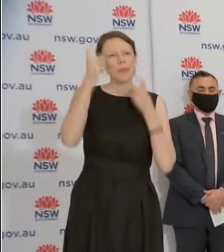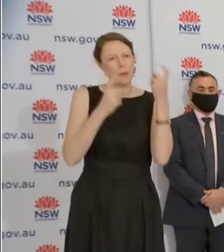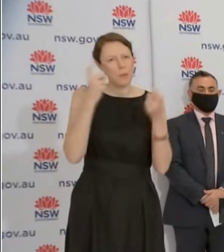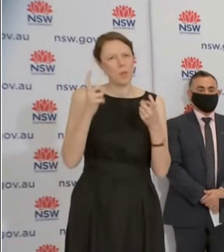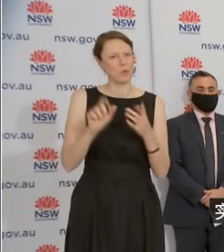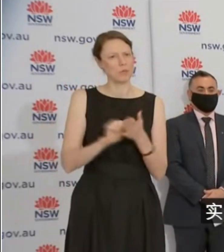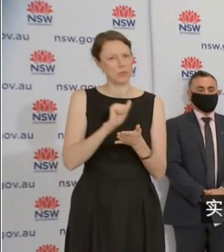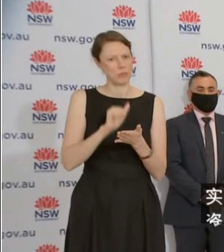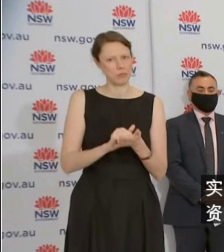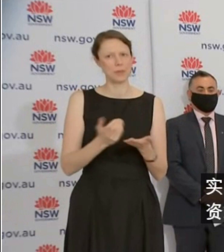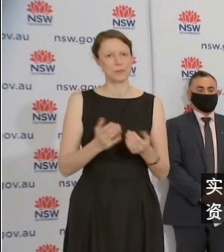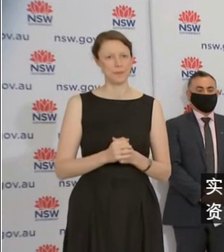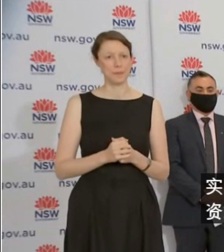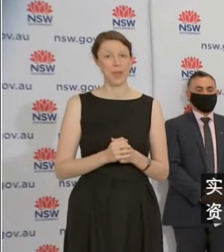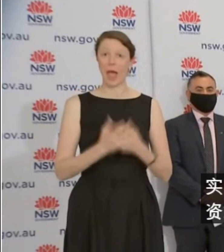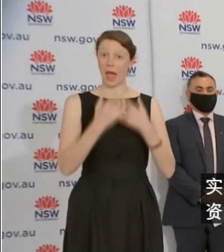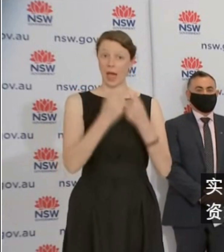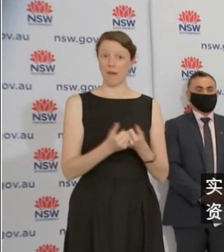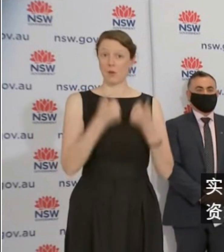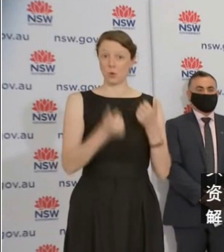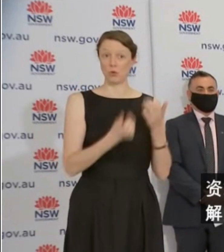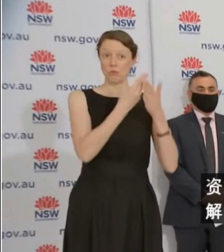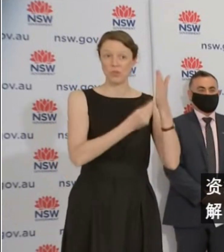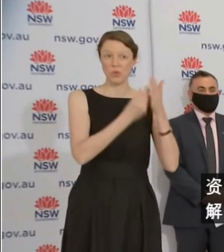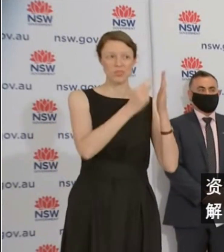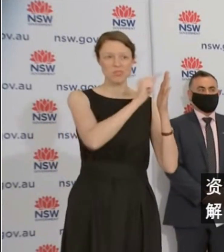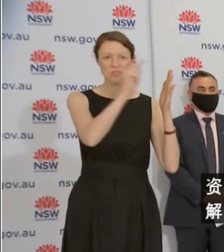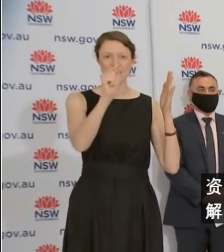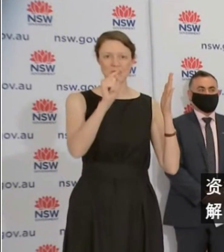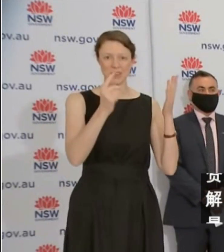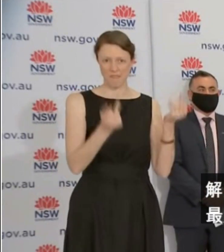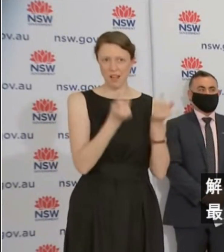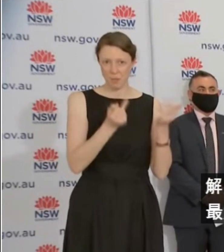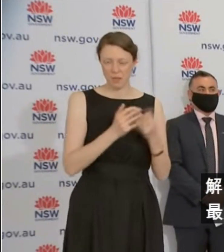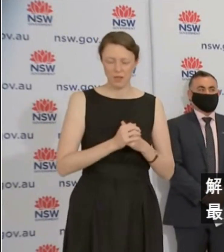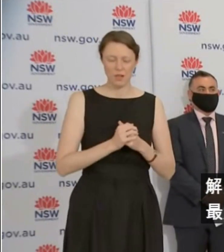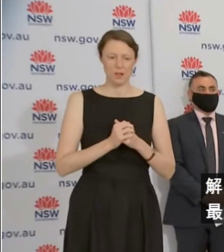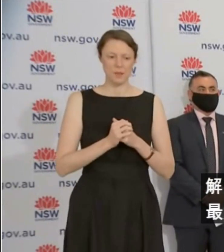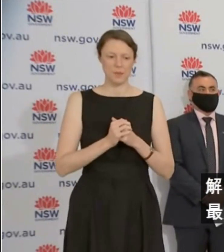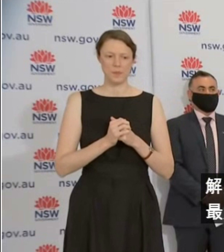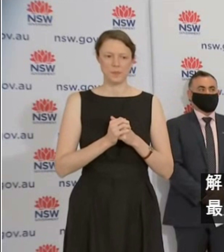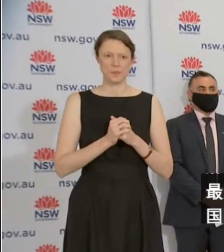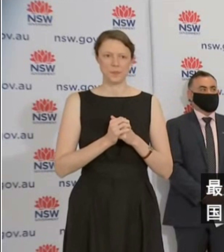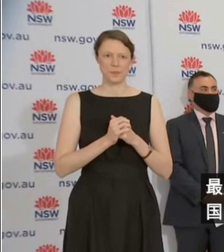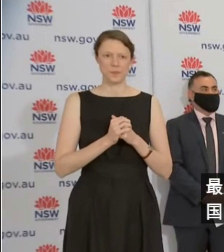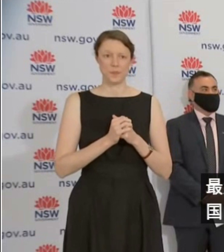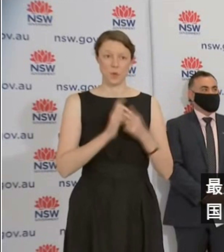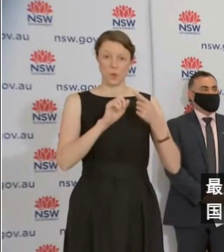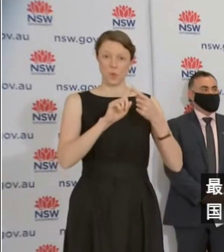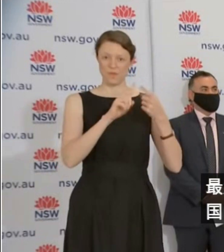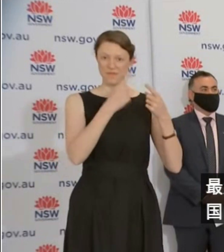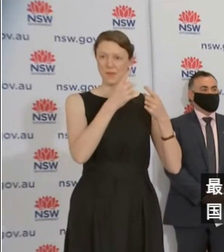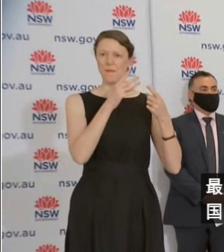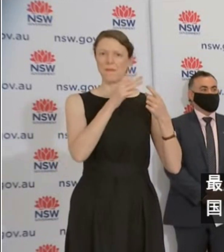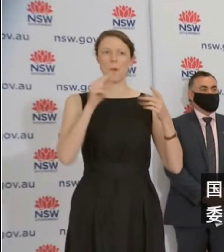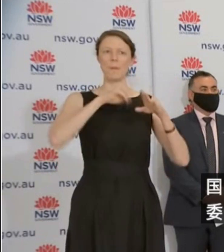There are actually some very good resources which are available to help with this, and one which has been recently developed up through the National Mental Health